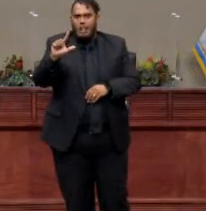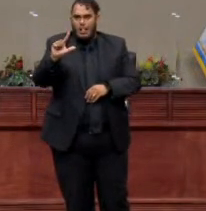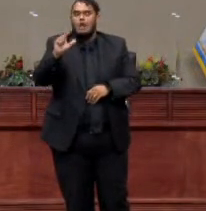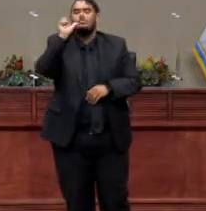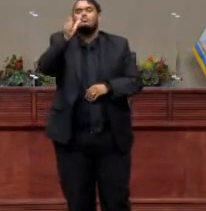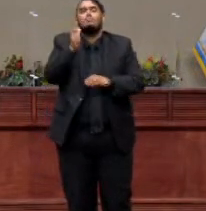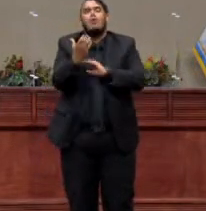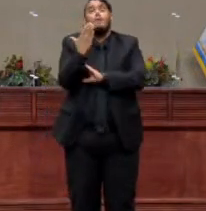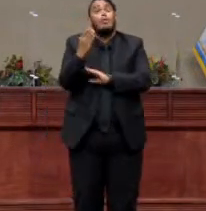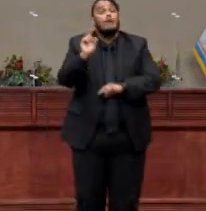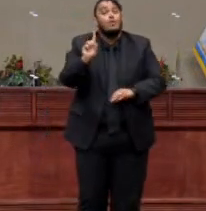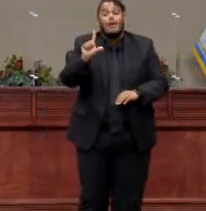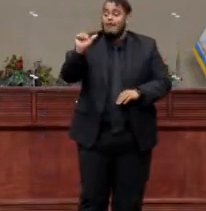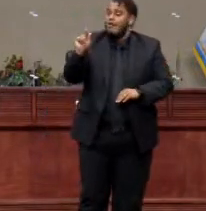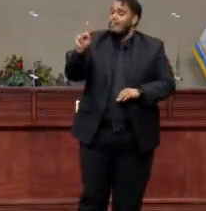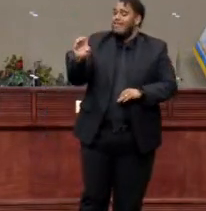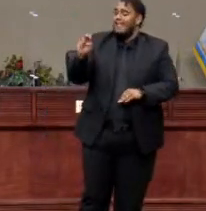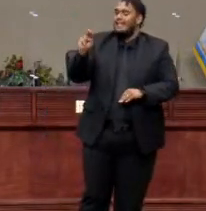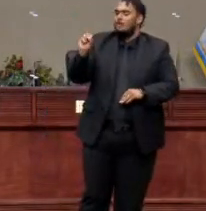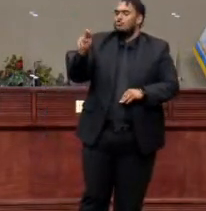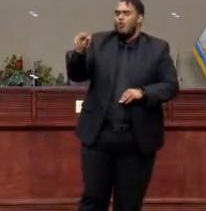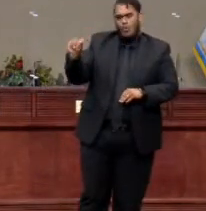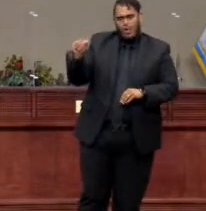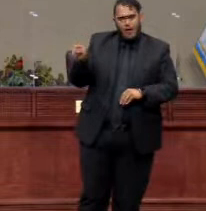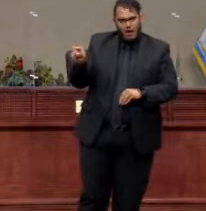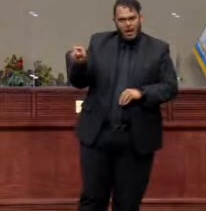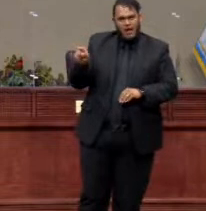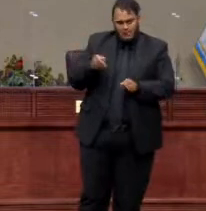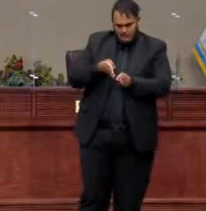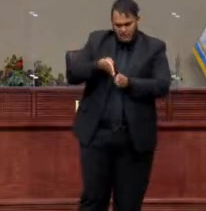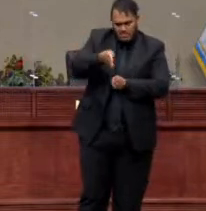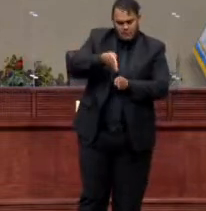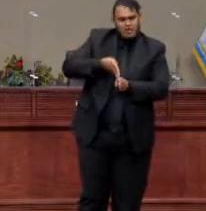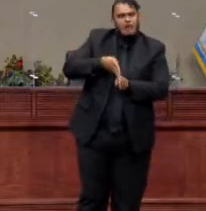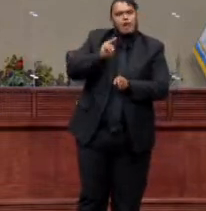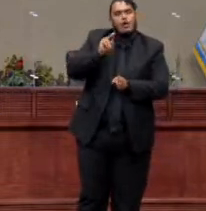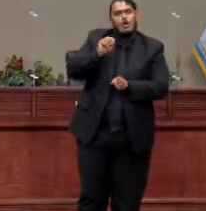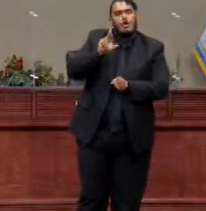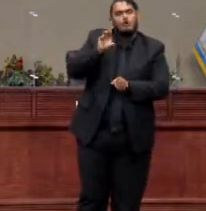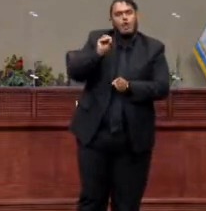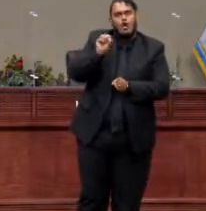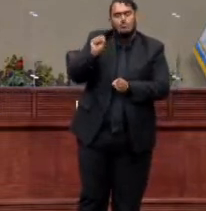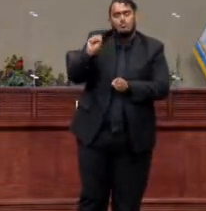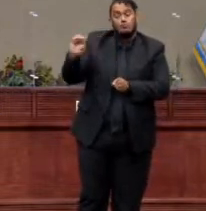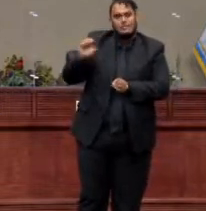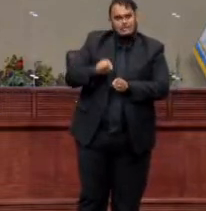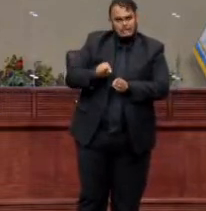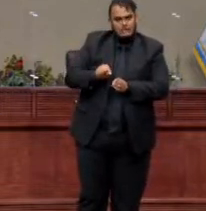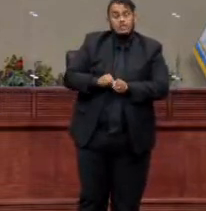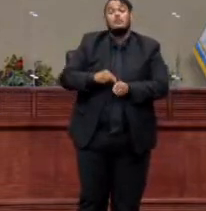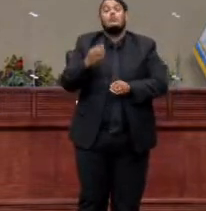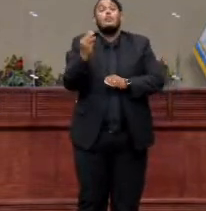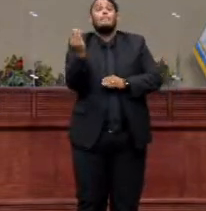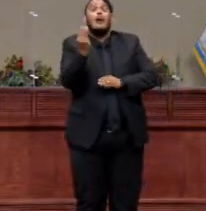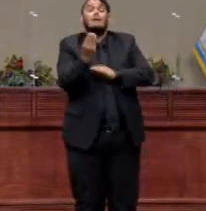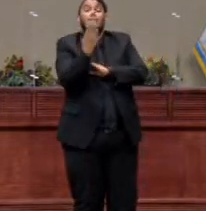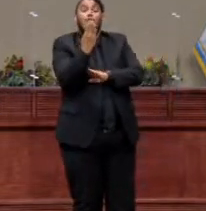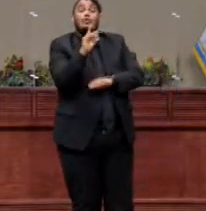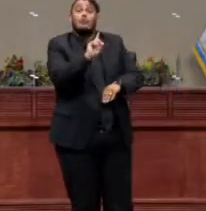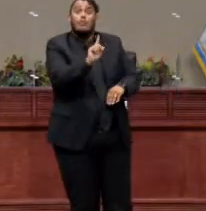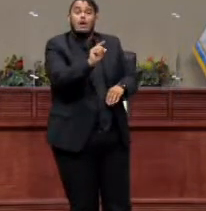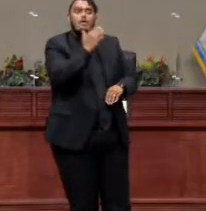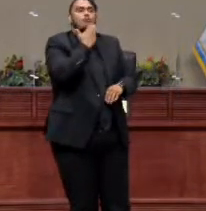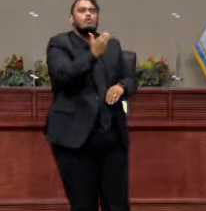Goodwill in Lake Nona off of Narcoossee Road. On Monday morning, the shots will be given at the Goodwill outlet in the